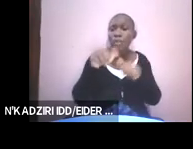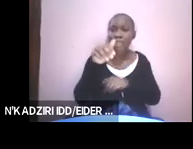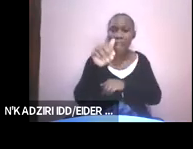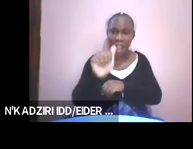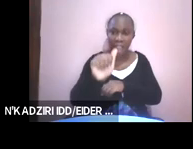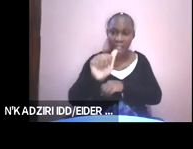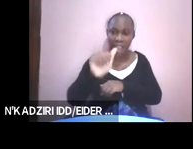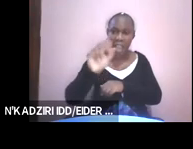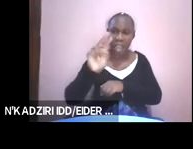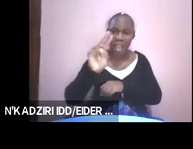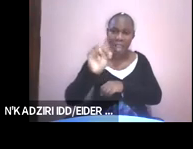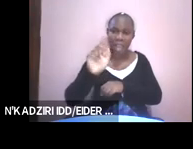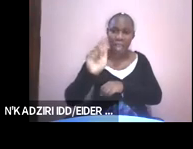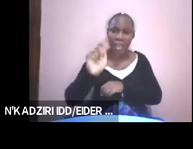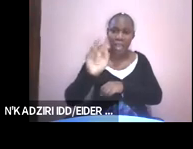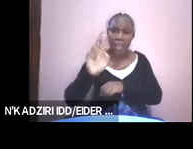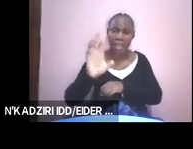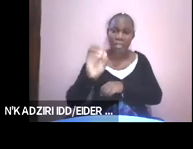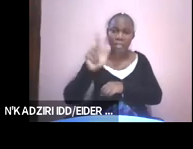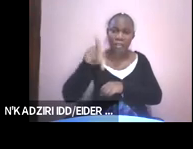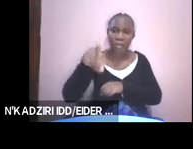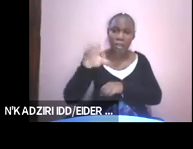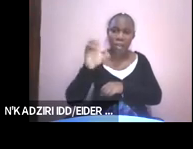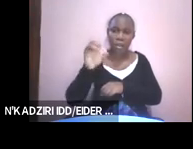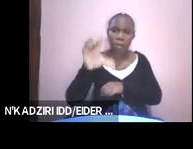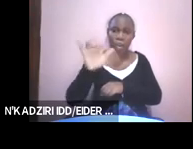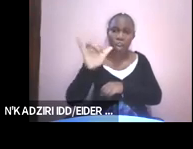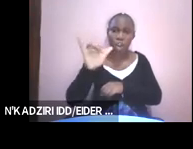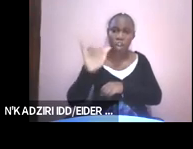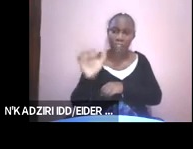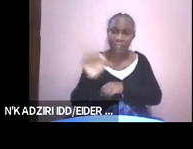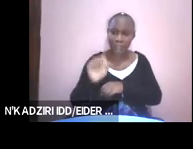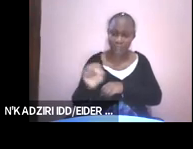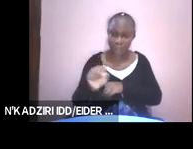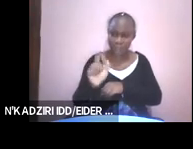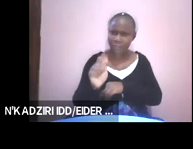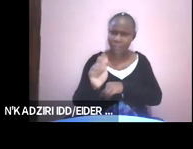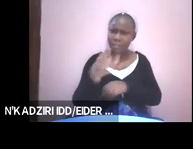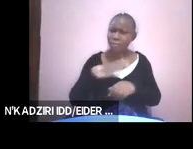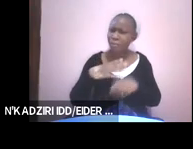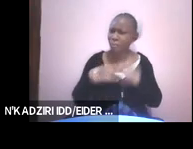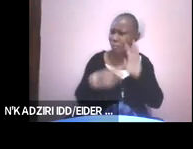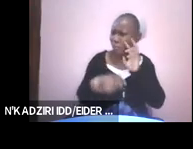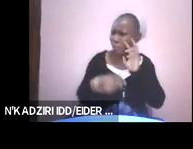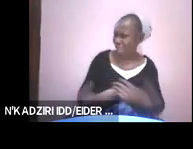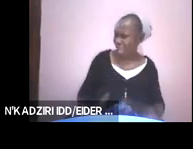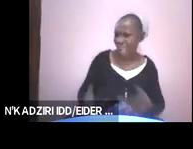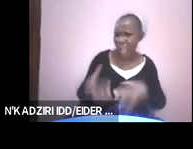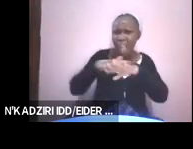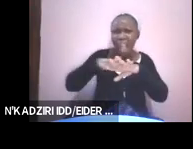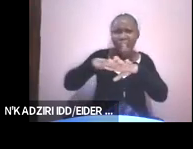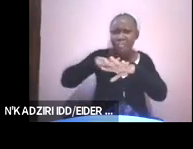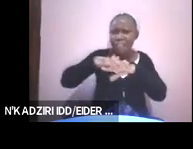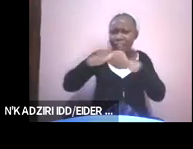looking at the fact that, whoa, Africa is not homogenous. And this comes from this same racialized lens, right? It comes from like, oh, they're just